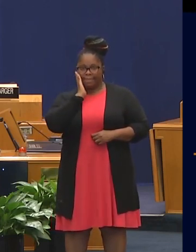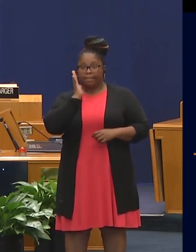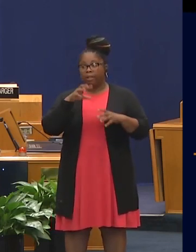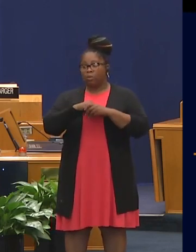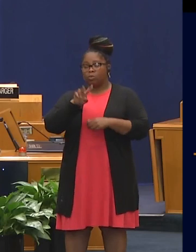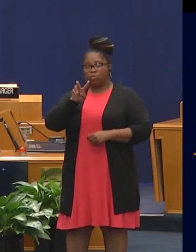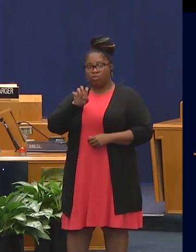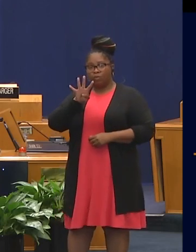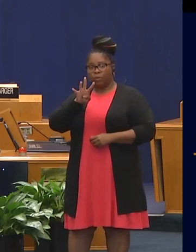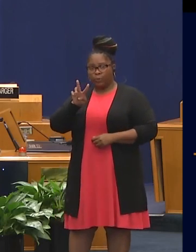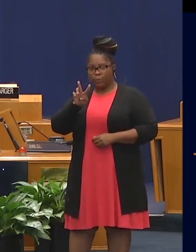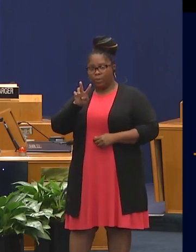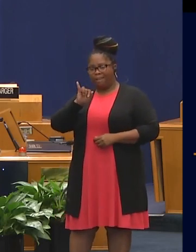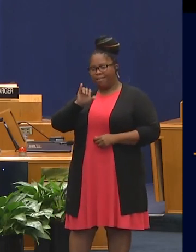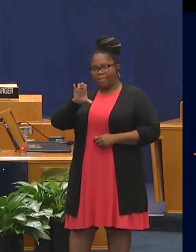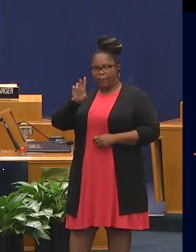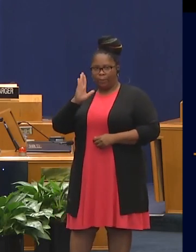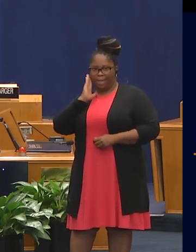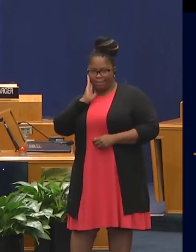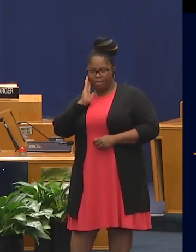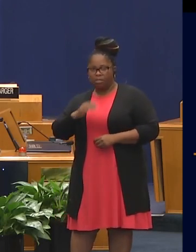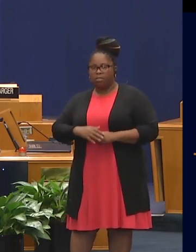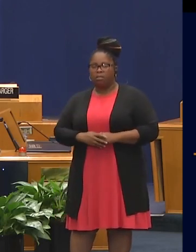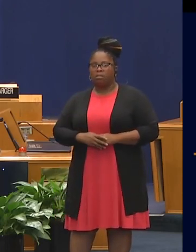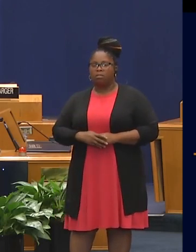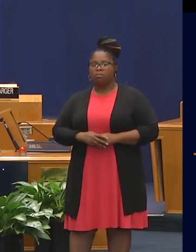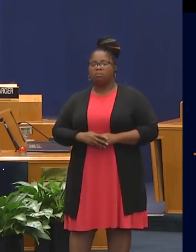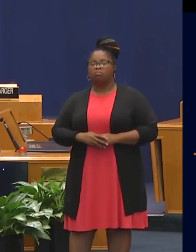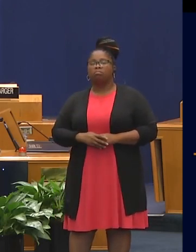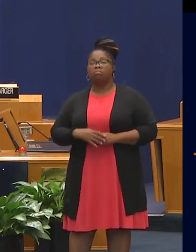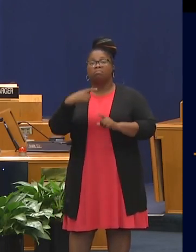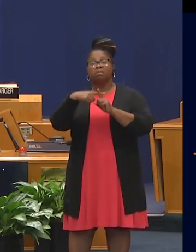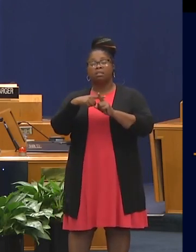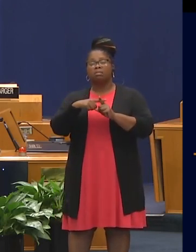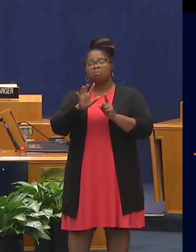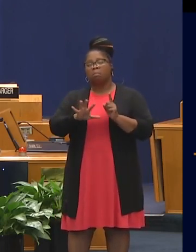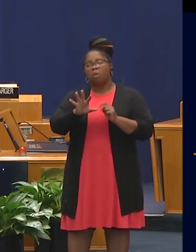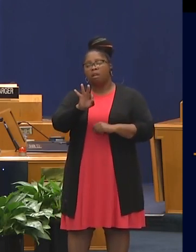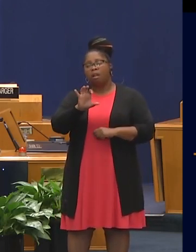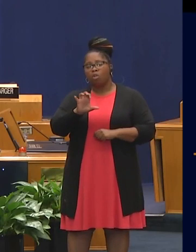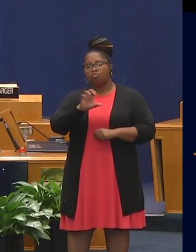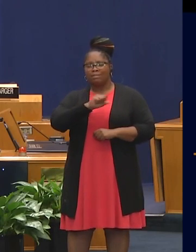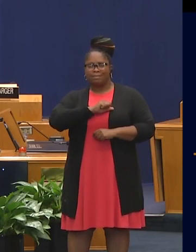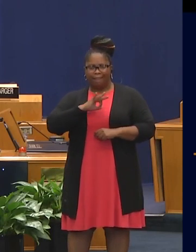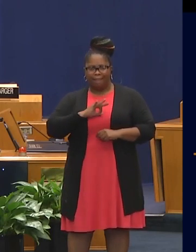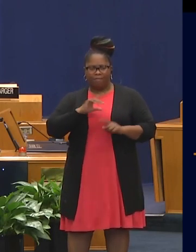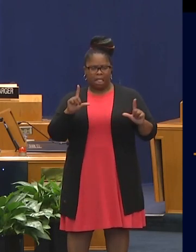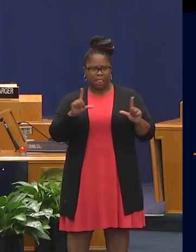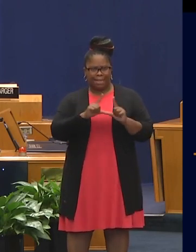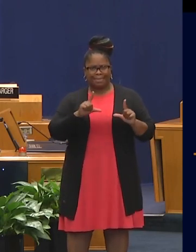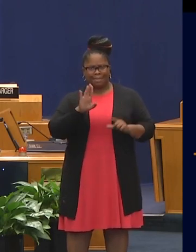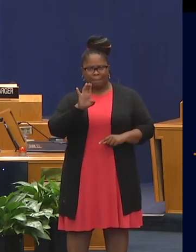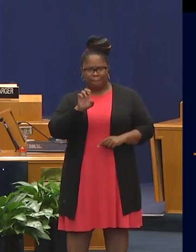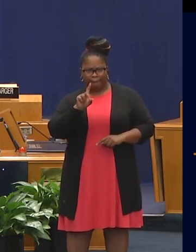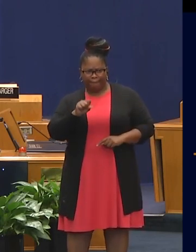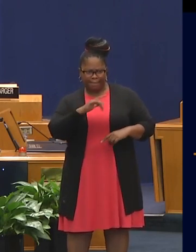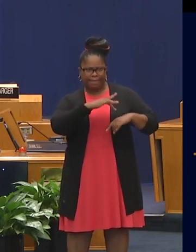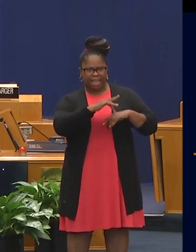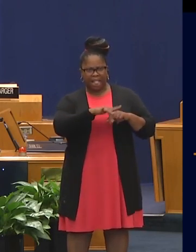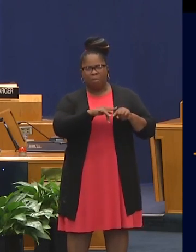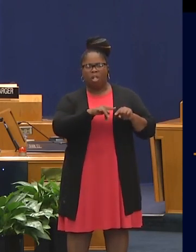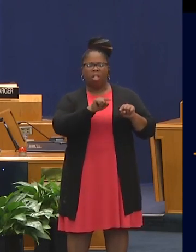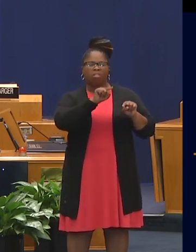intensive care unit beds. There are an additional approximately 900 staffed licensed beds that are in